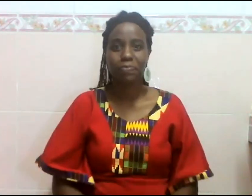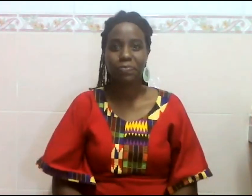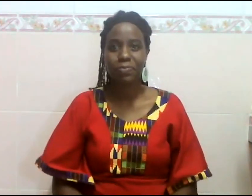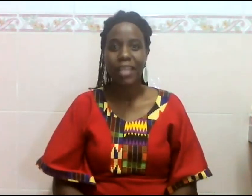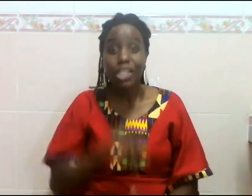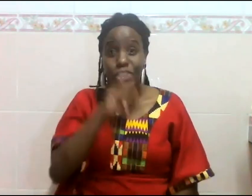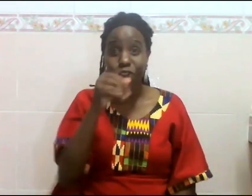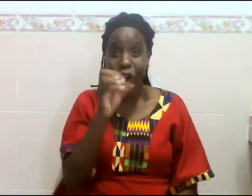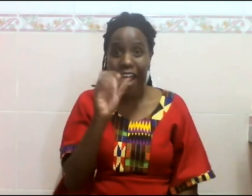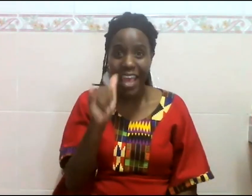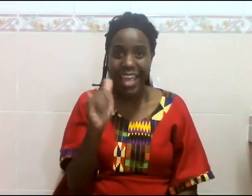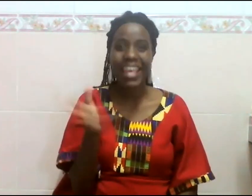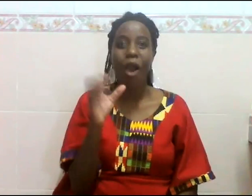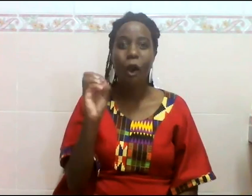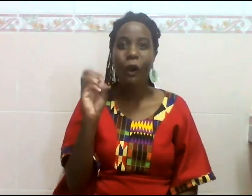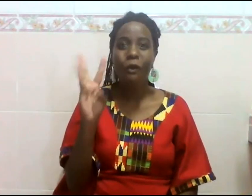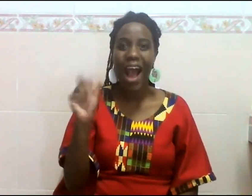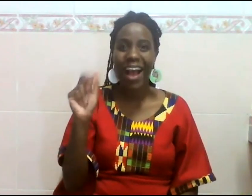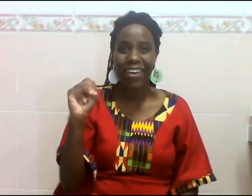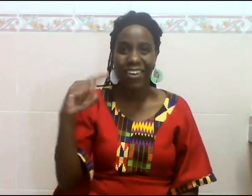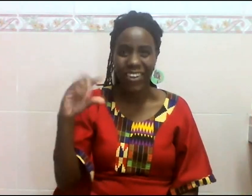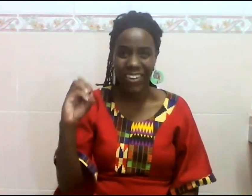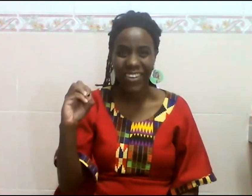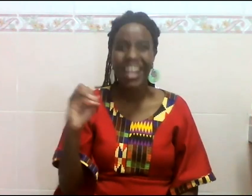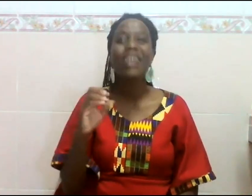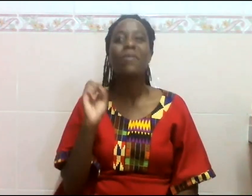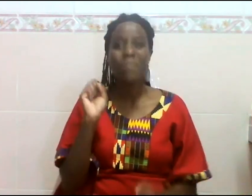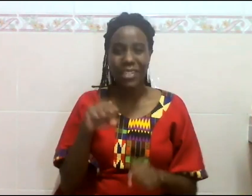Joy, Joy, please, if you can actually speak, that would be